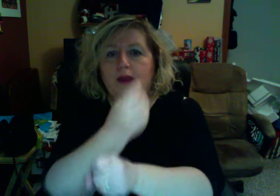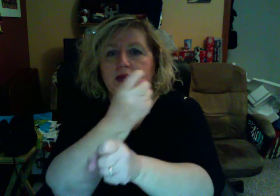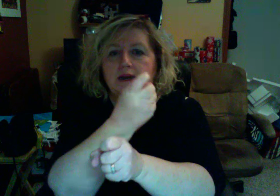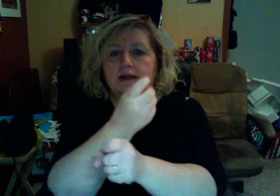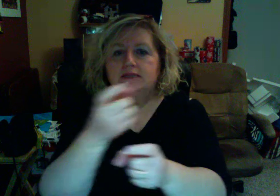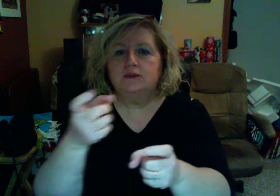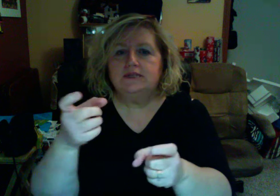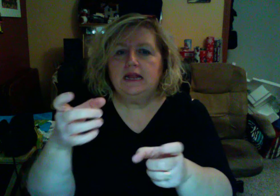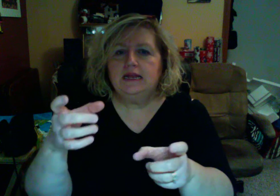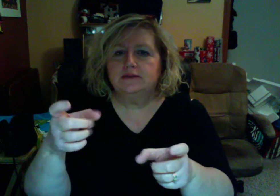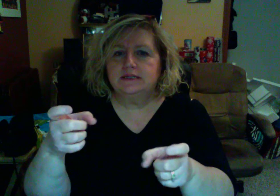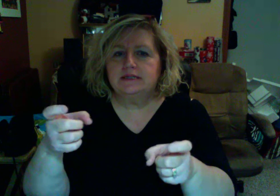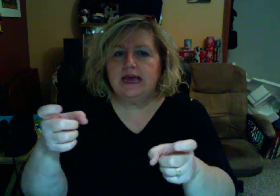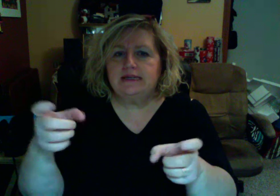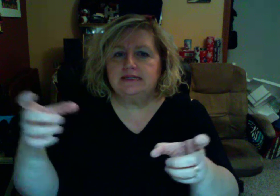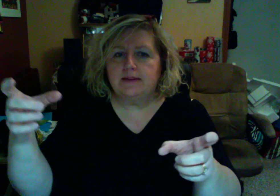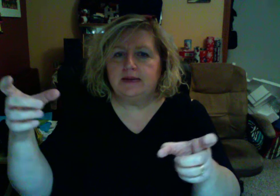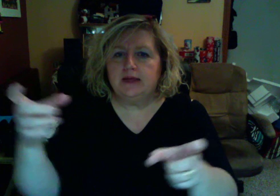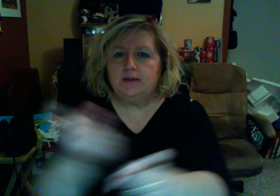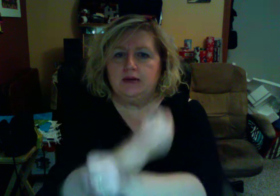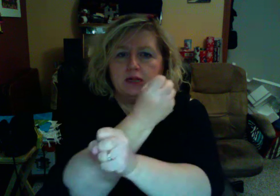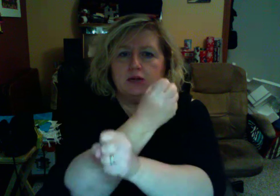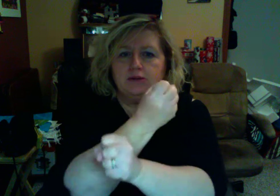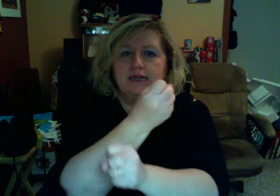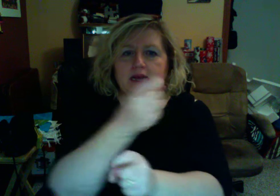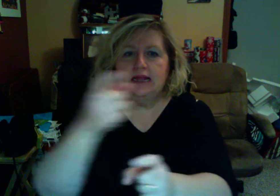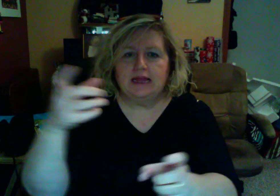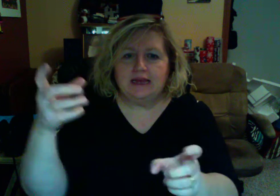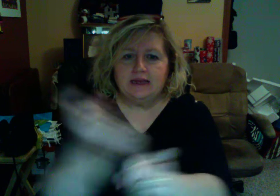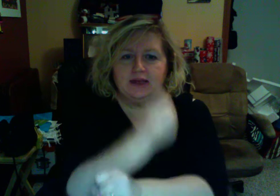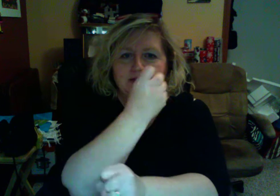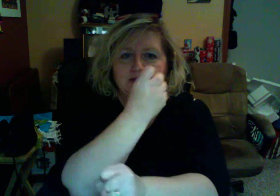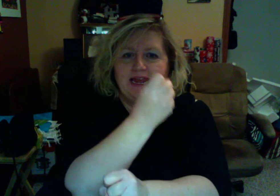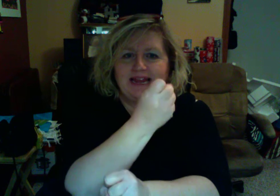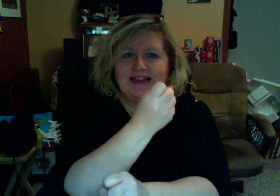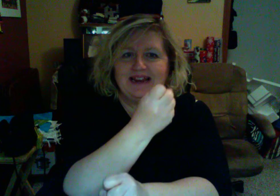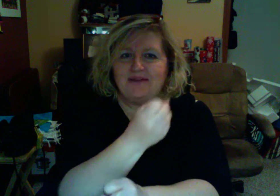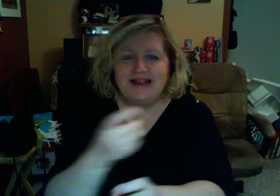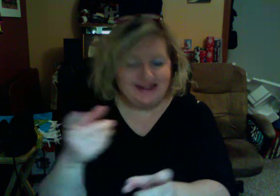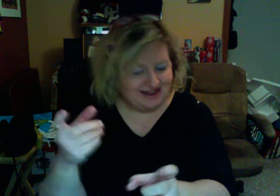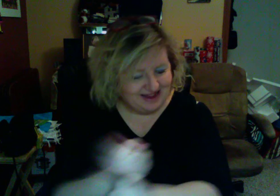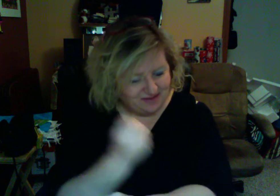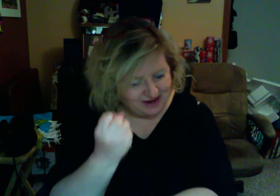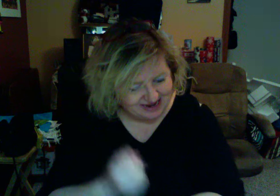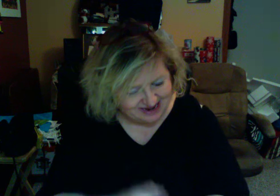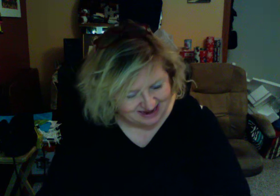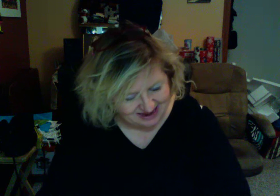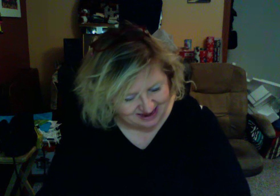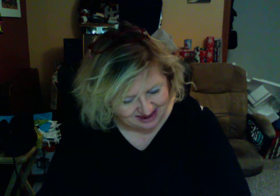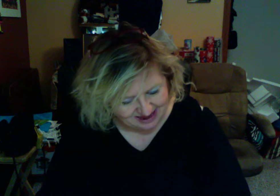win. So it's kind of like those X's coming together, but you're close it, like taking it. I win.